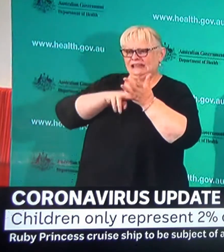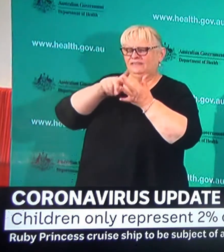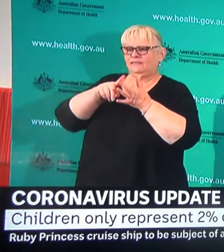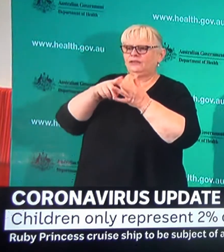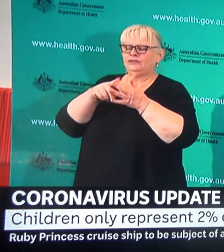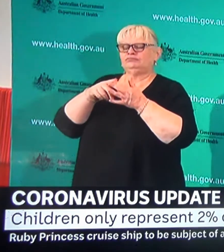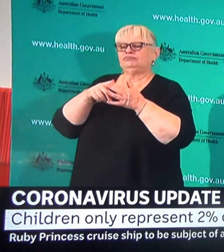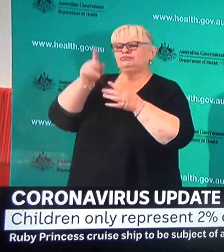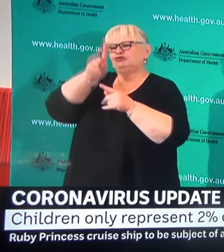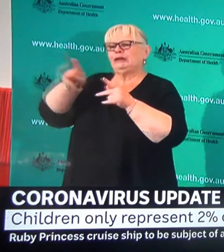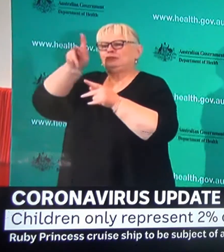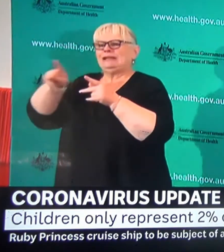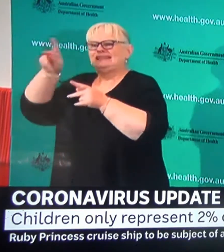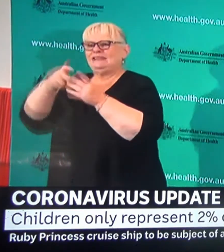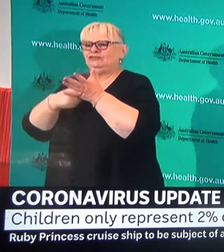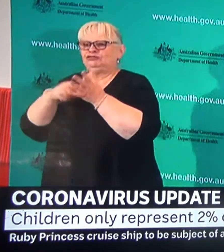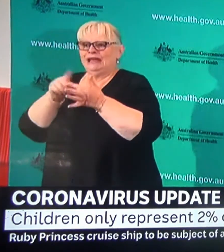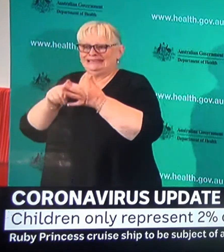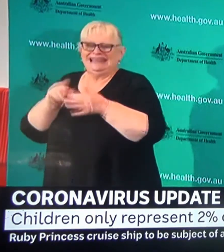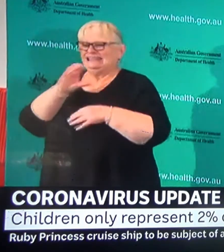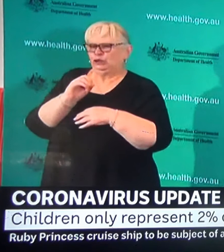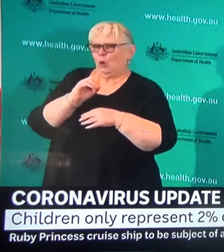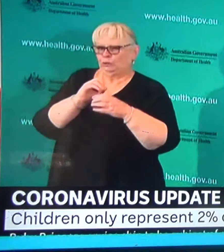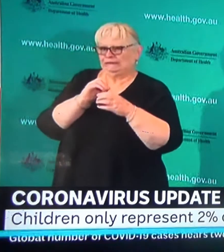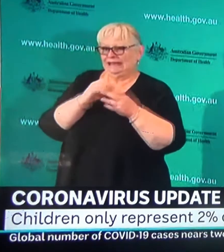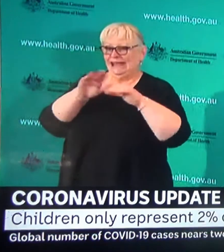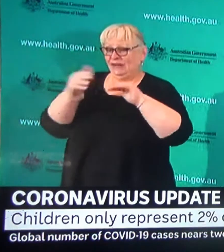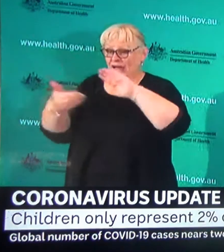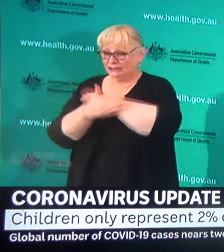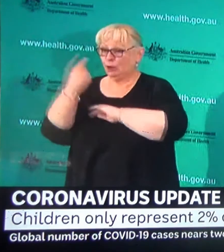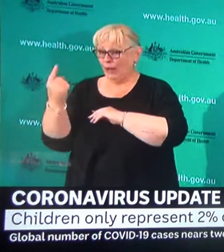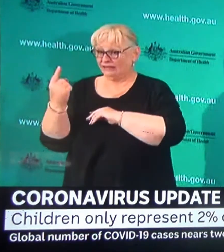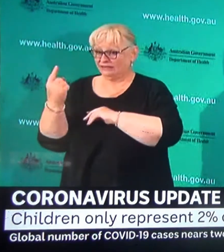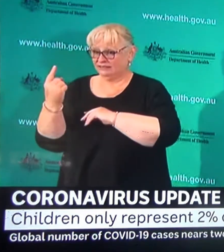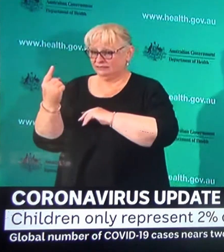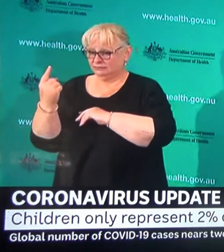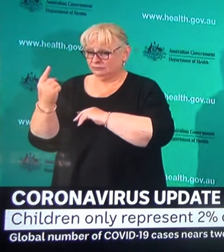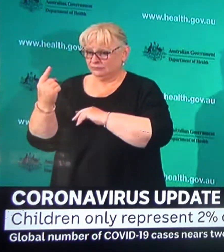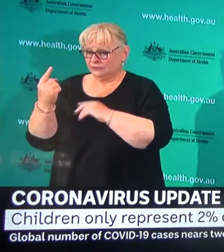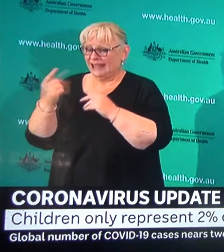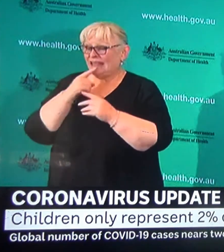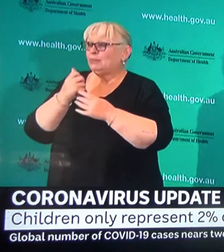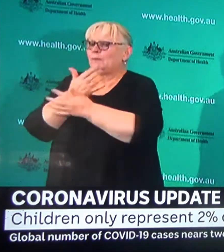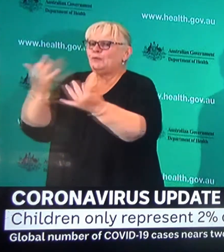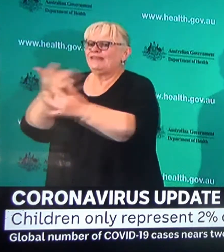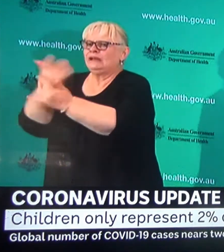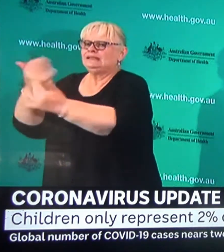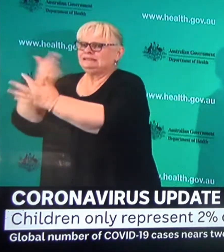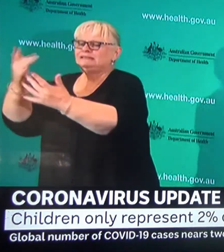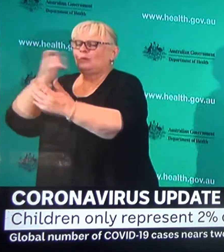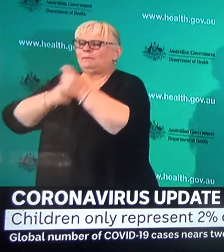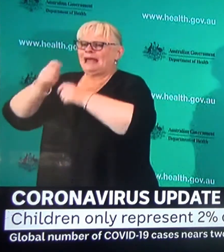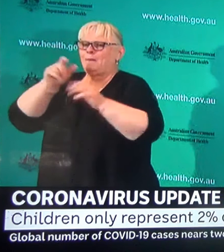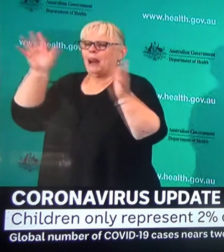R0, in this sort of epidemic is that if it's below 1, the numbers of cases, the prevalence will gradually